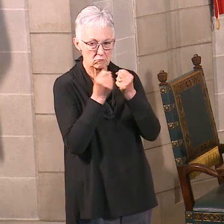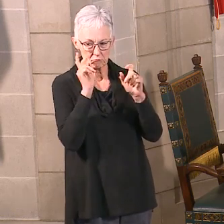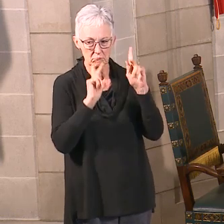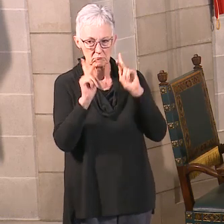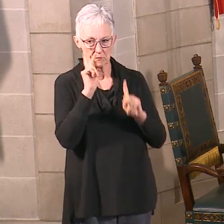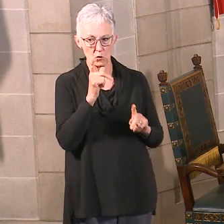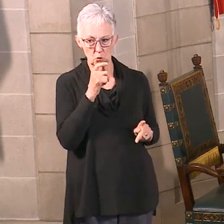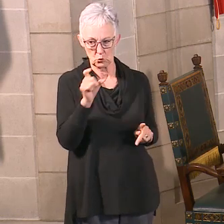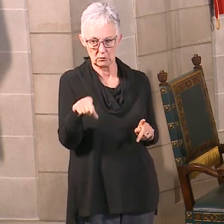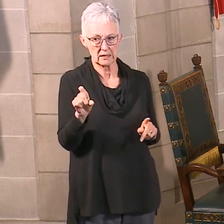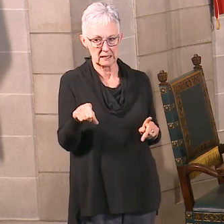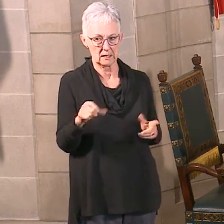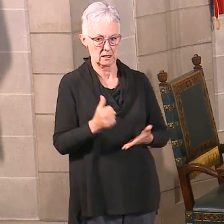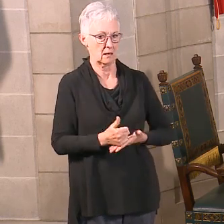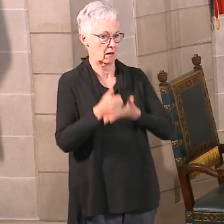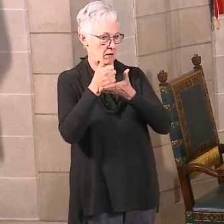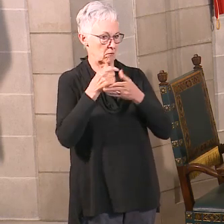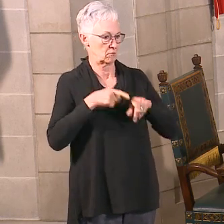providing.